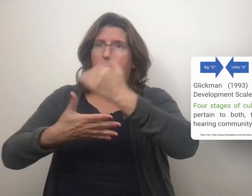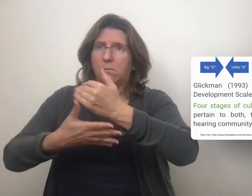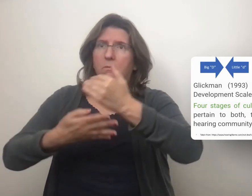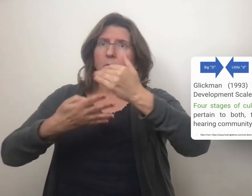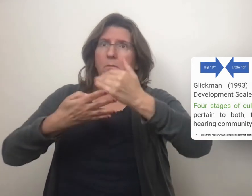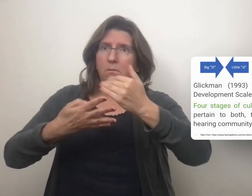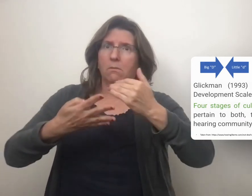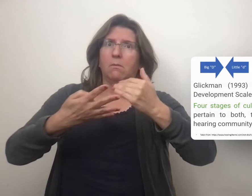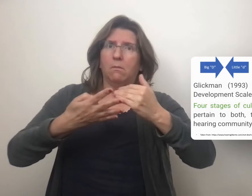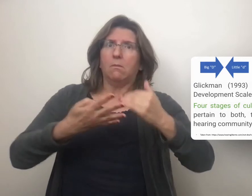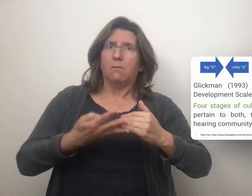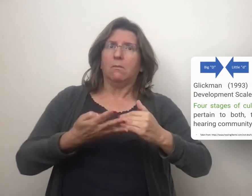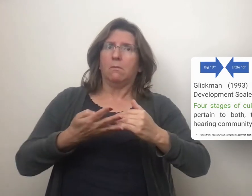cultural development of identity